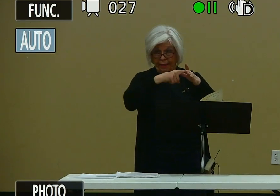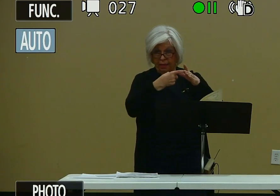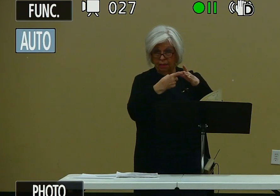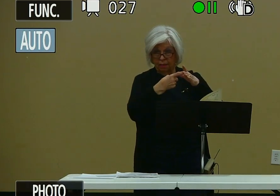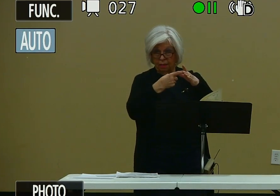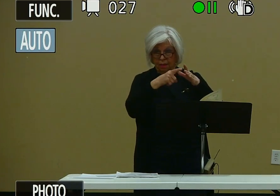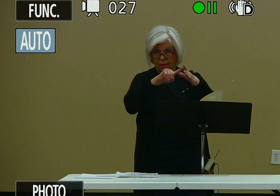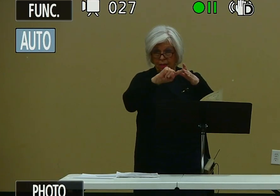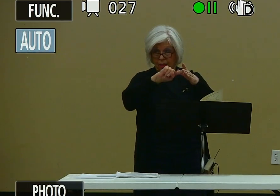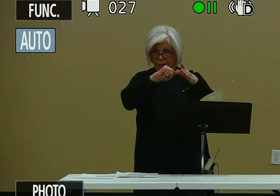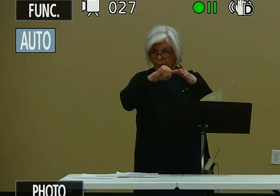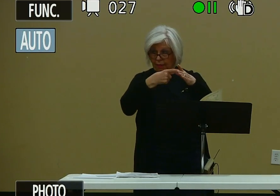Begin.